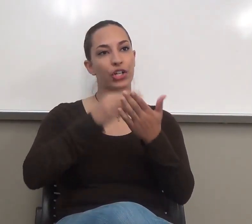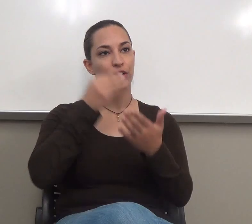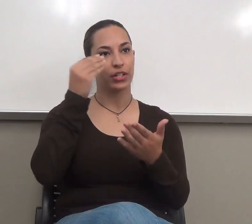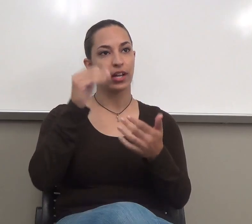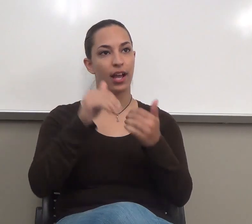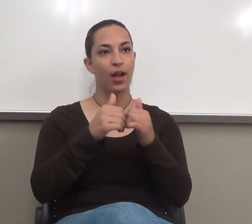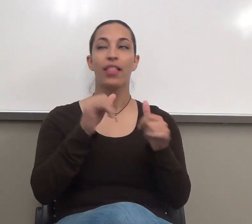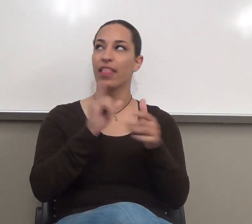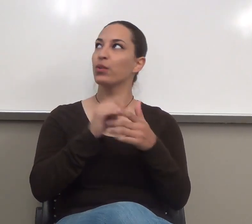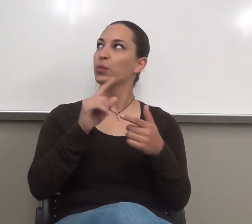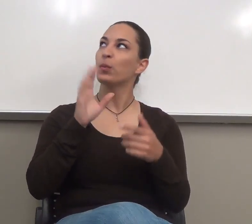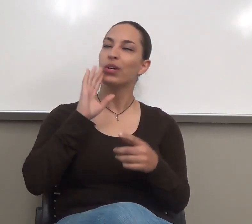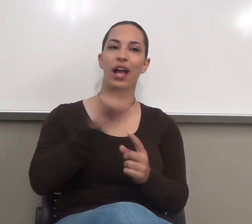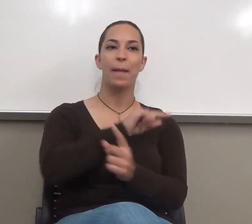underlying definition of it